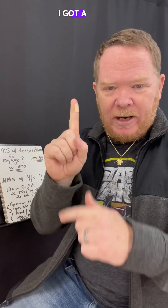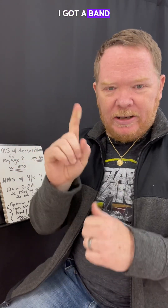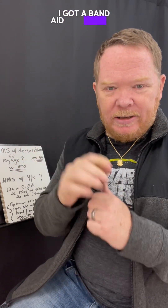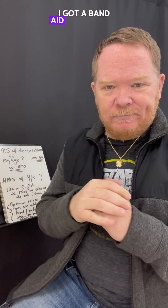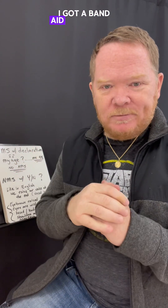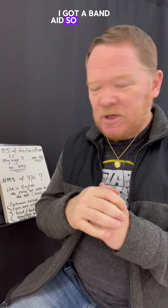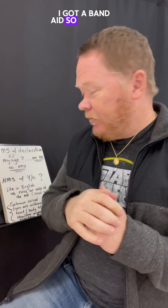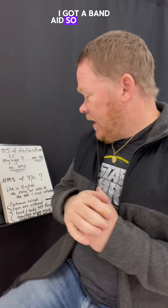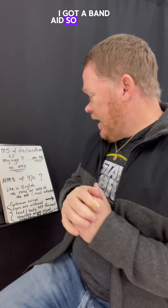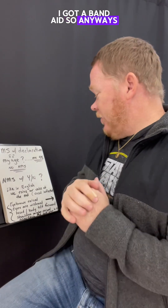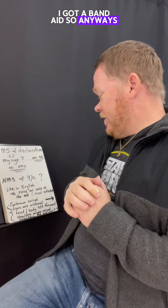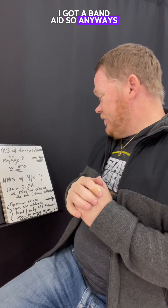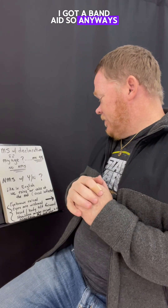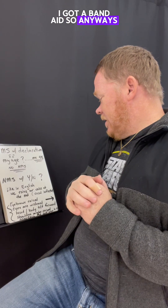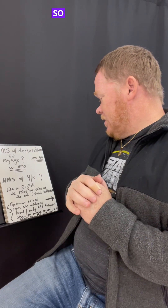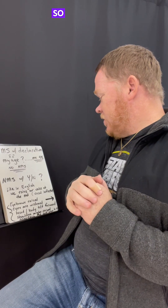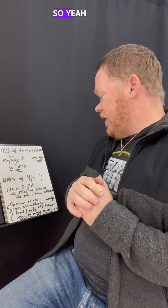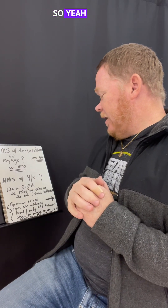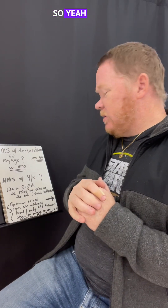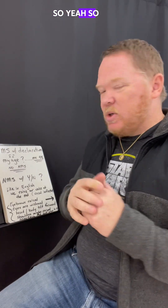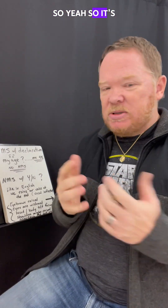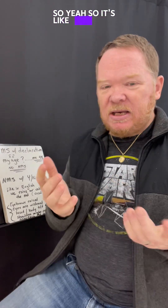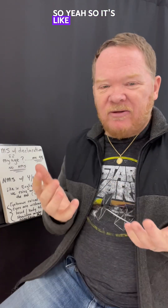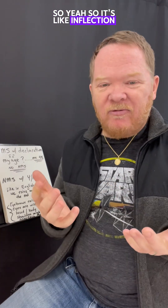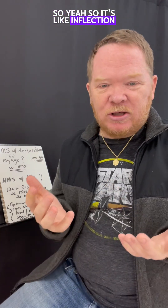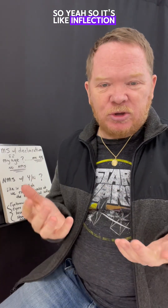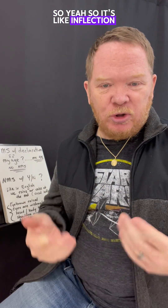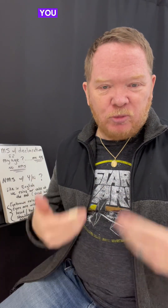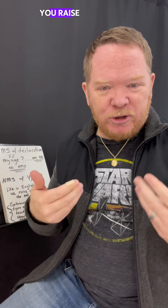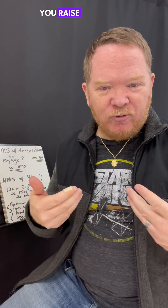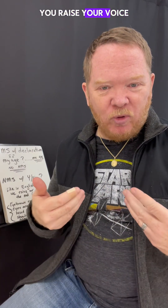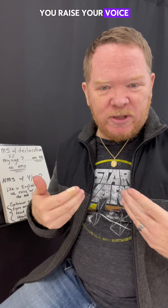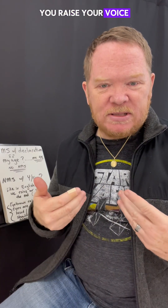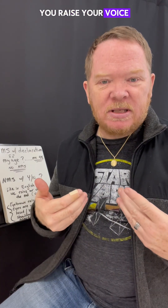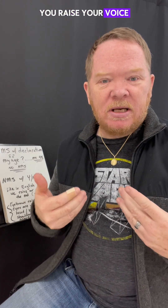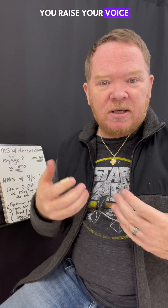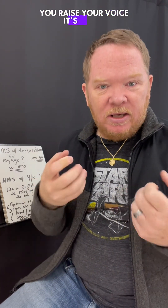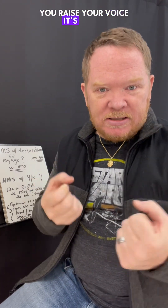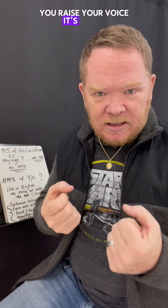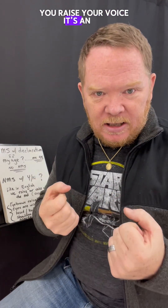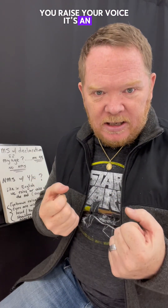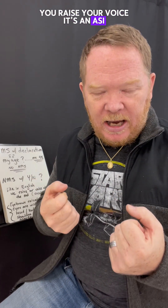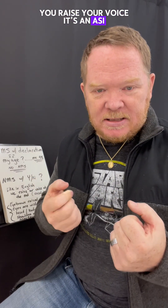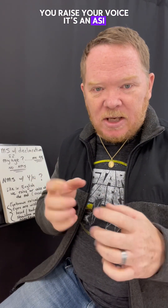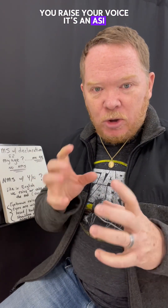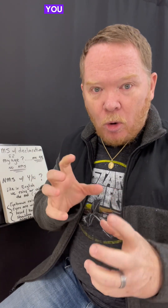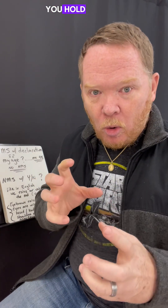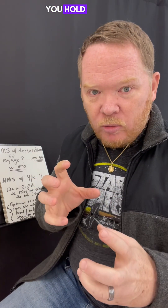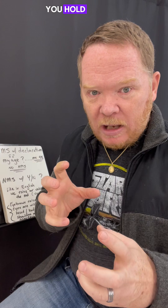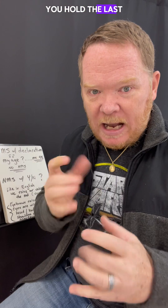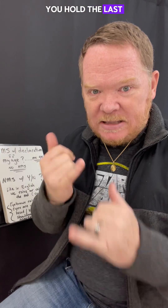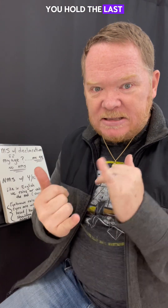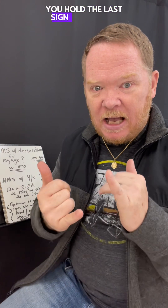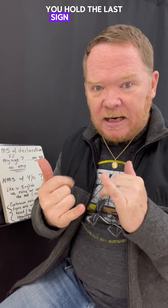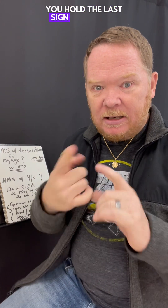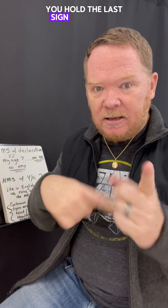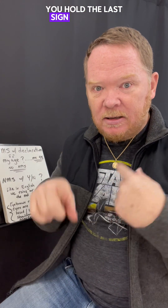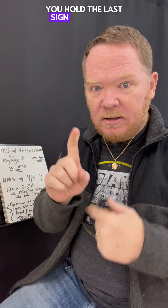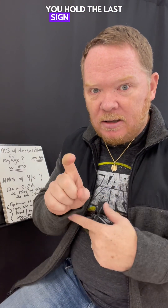Band-Aid. So anyways, so yeah. So it's like inflection. You raise your voice. It's in ASL, you hold the last sign. And